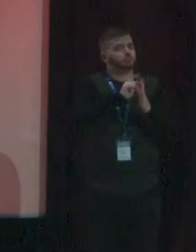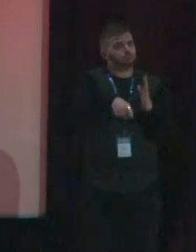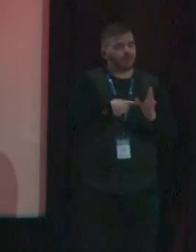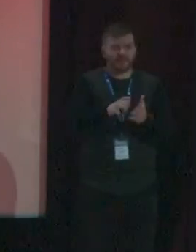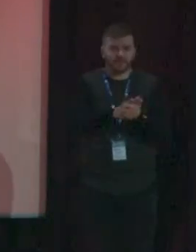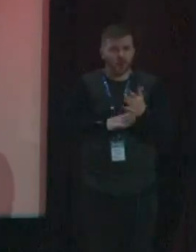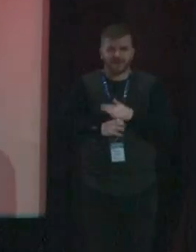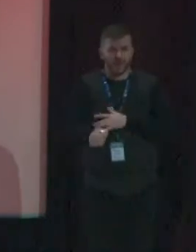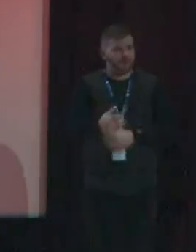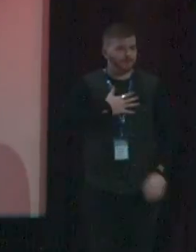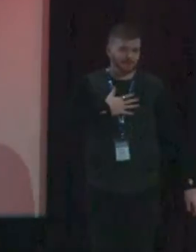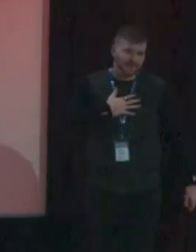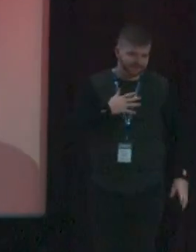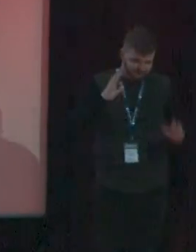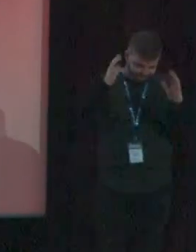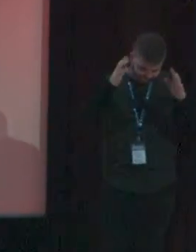me.